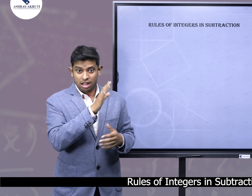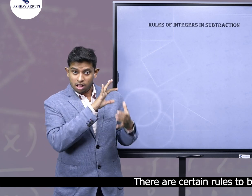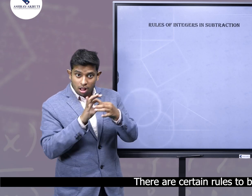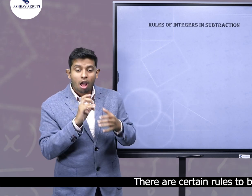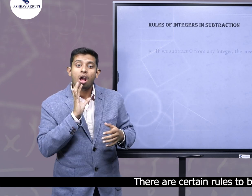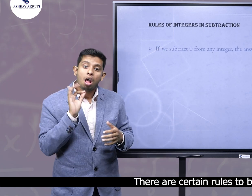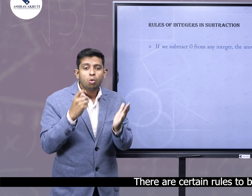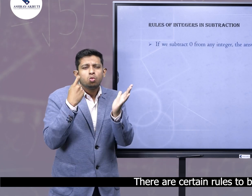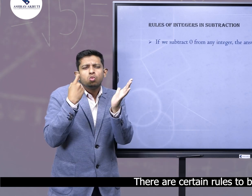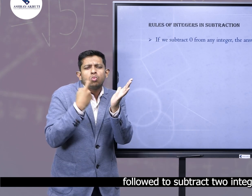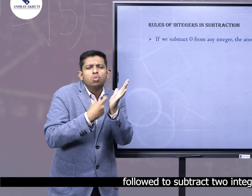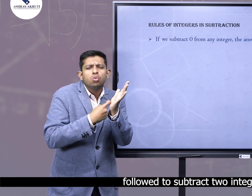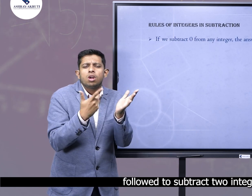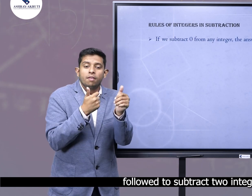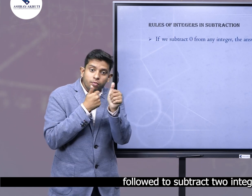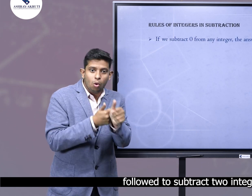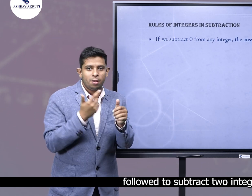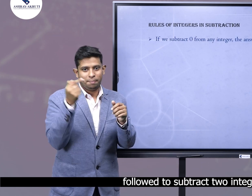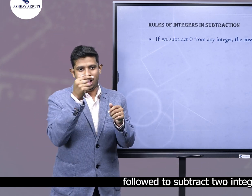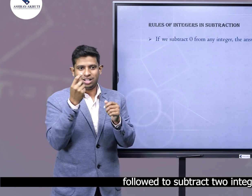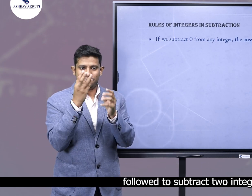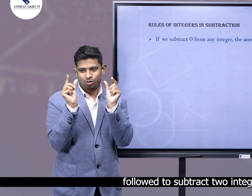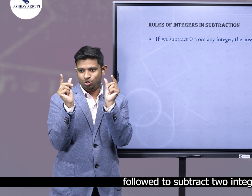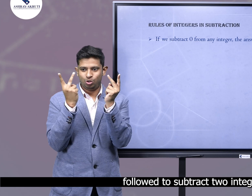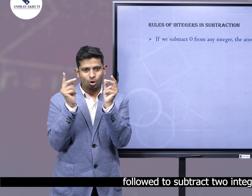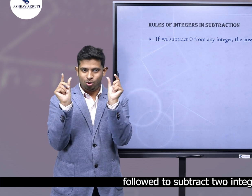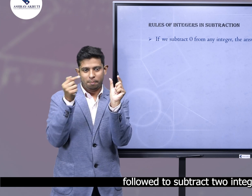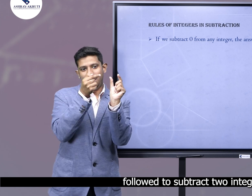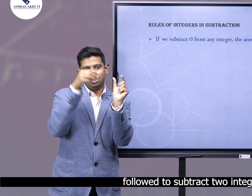There are certain rules to be followed to subtract two integers.